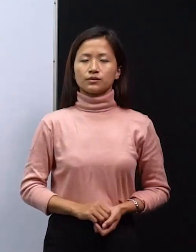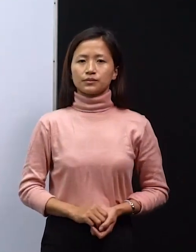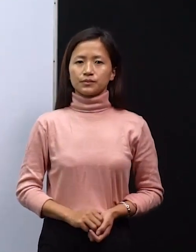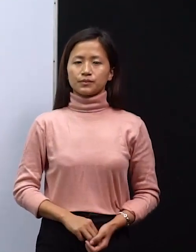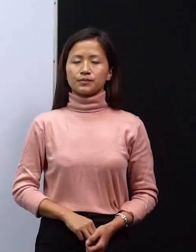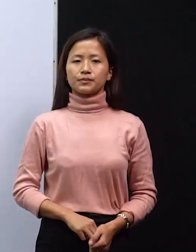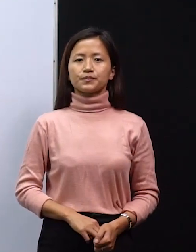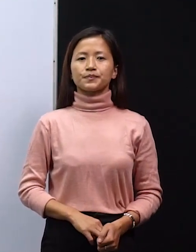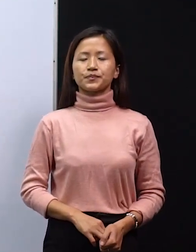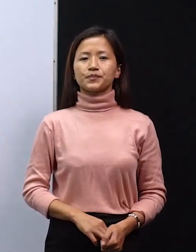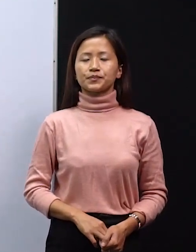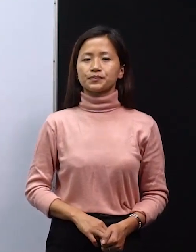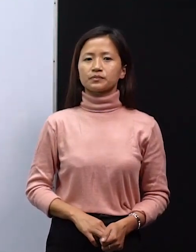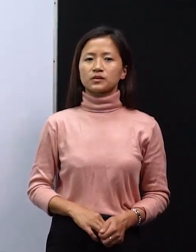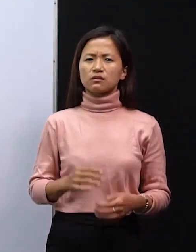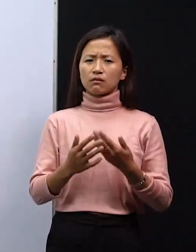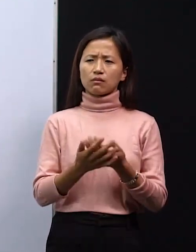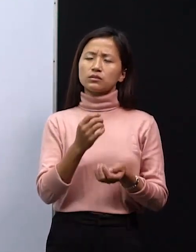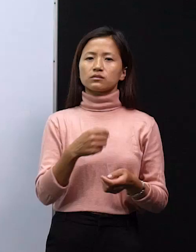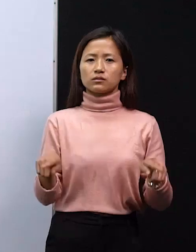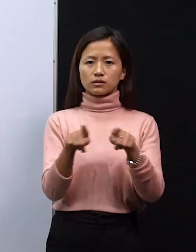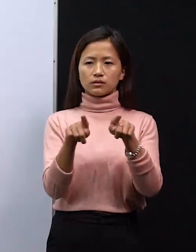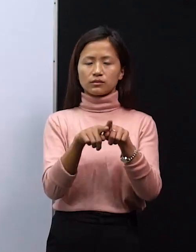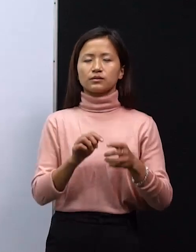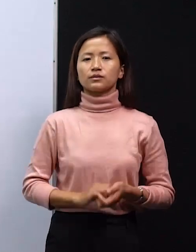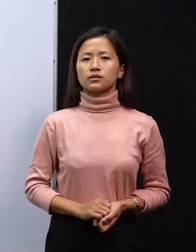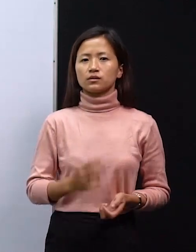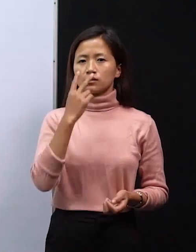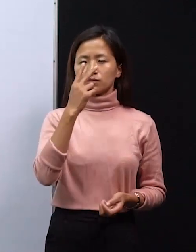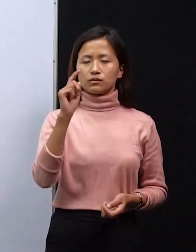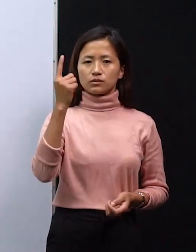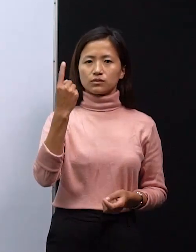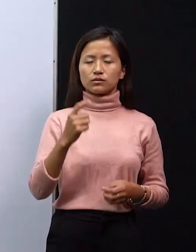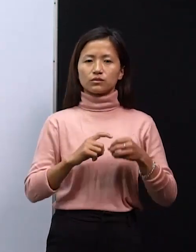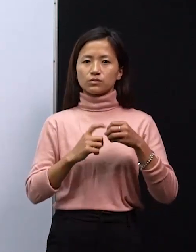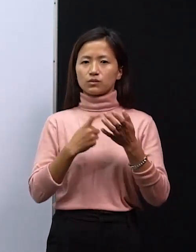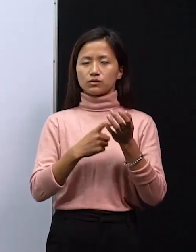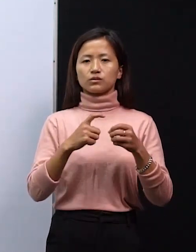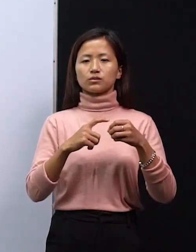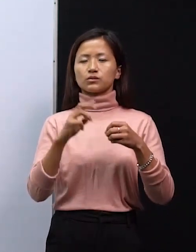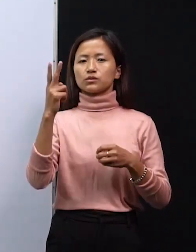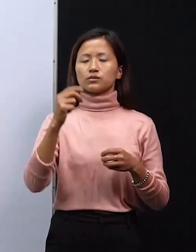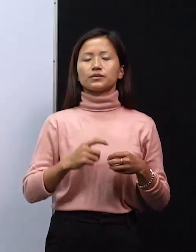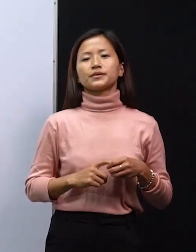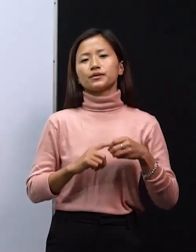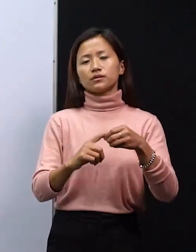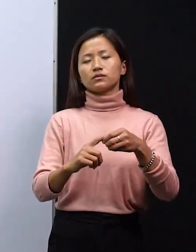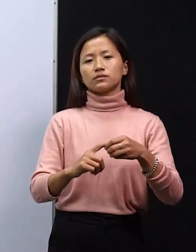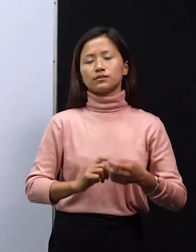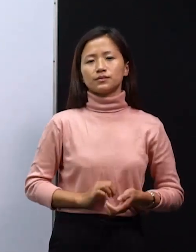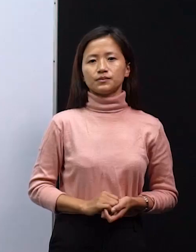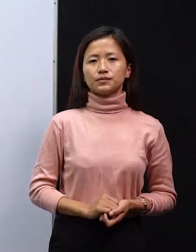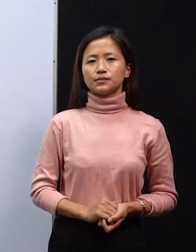Question number 3 is also almost the same. We'll just look at one or two questions here. The first question